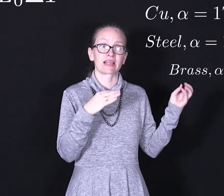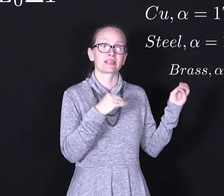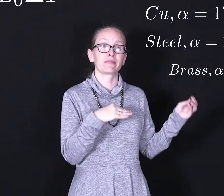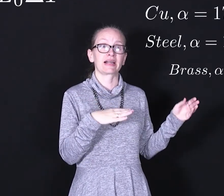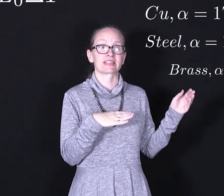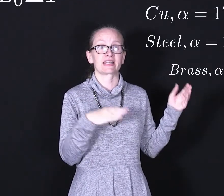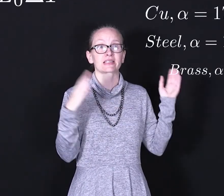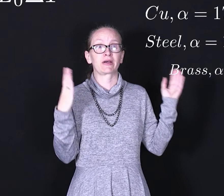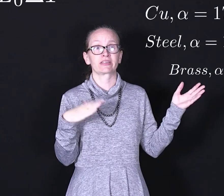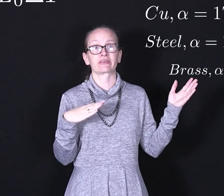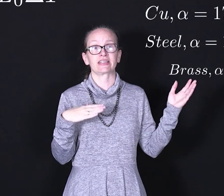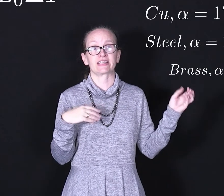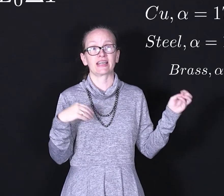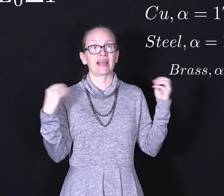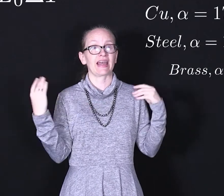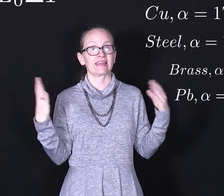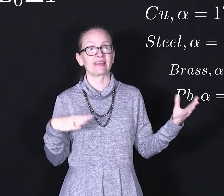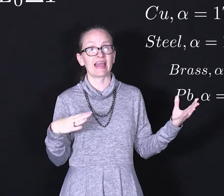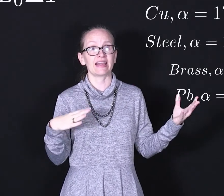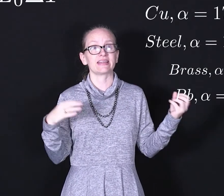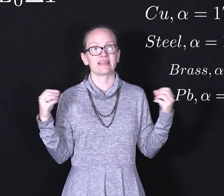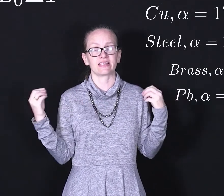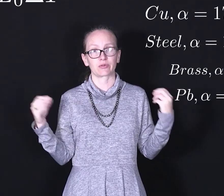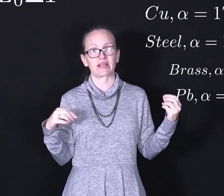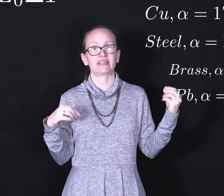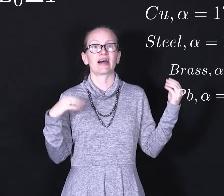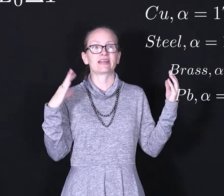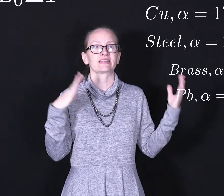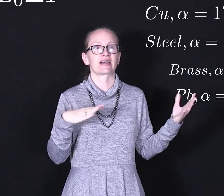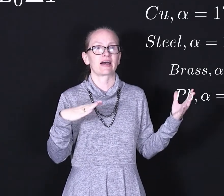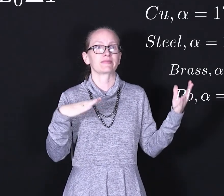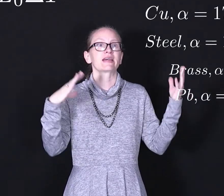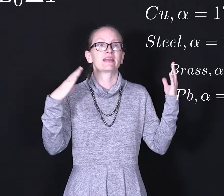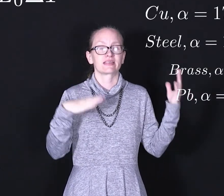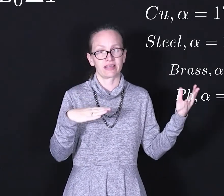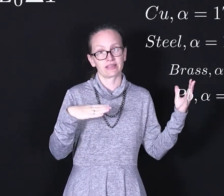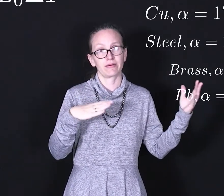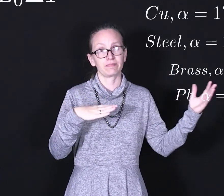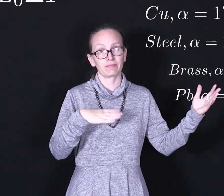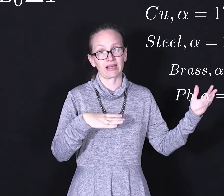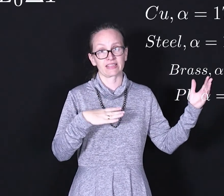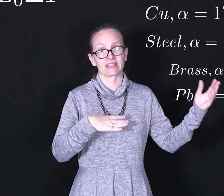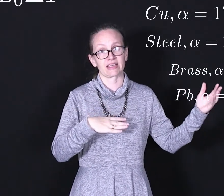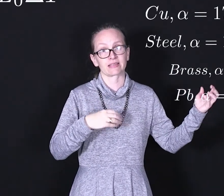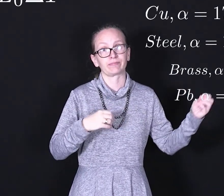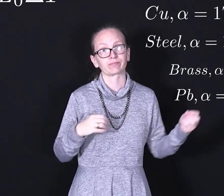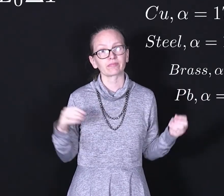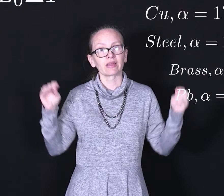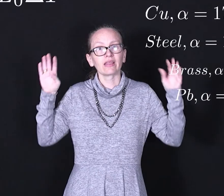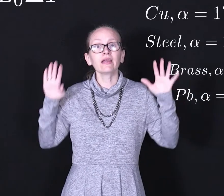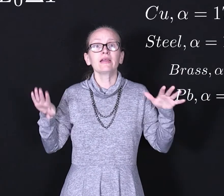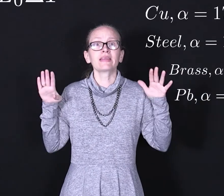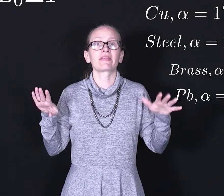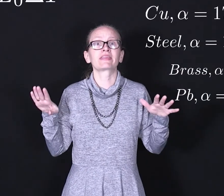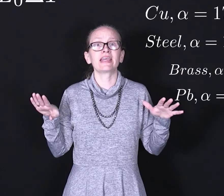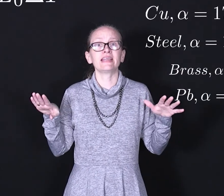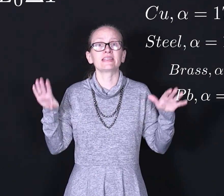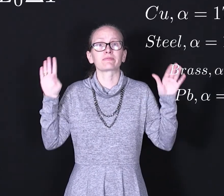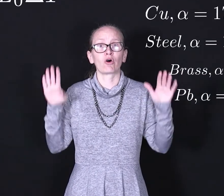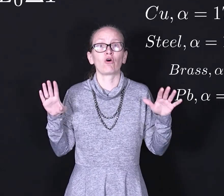the minus 6 per degree C, and lead is 29 times 10 to the minus 6. Now, these will all